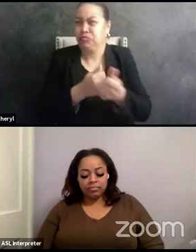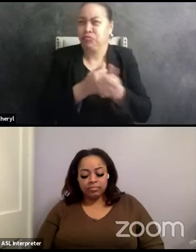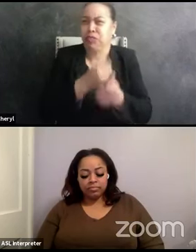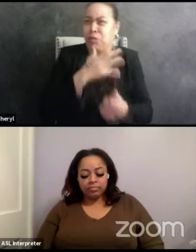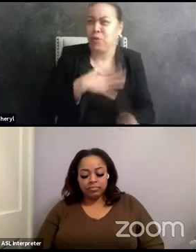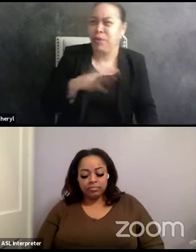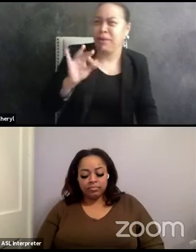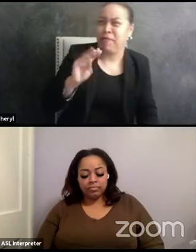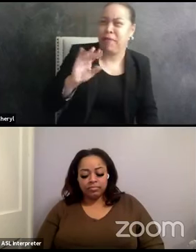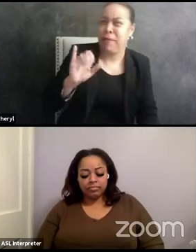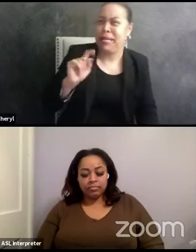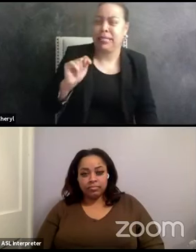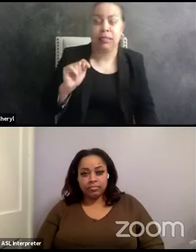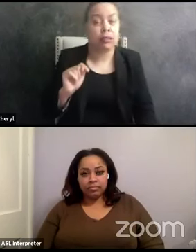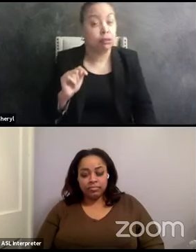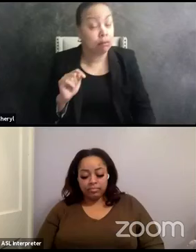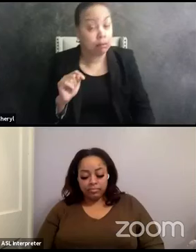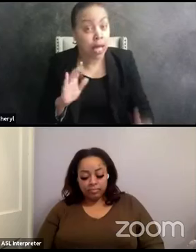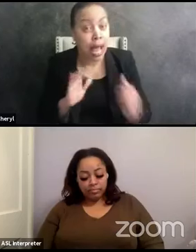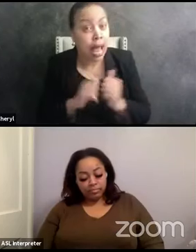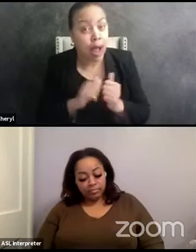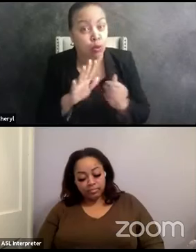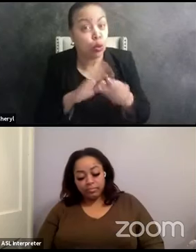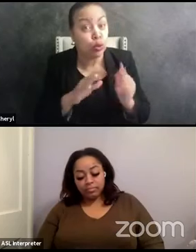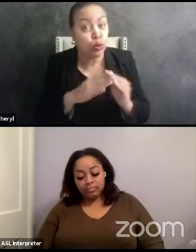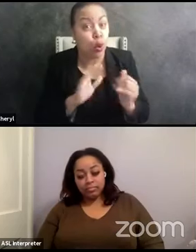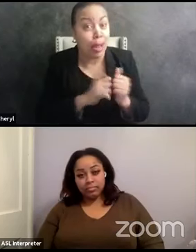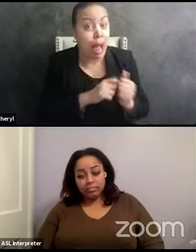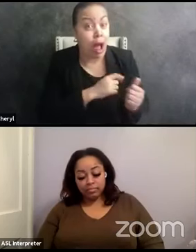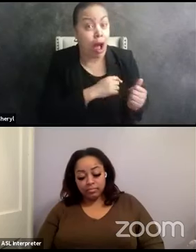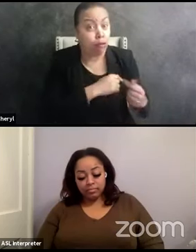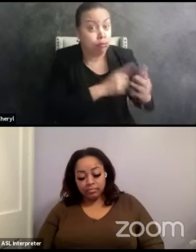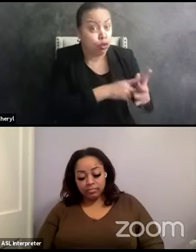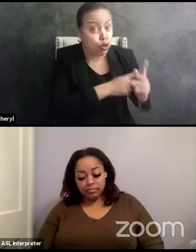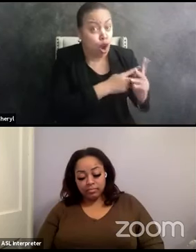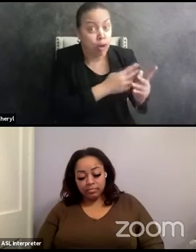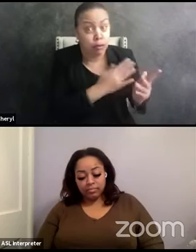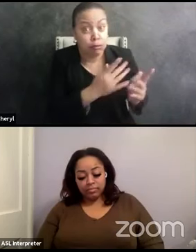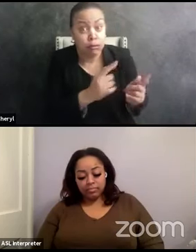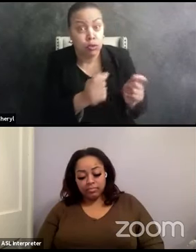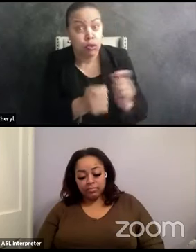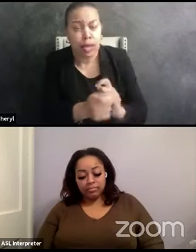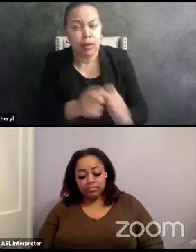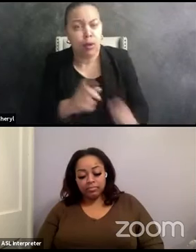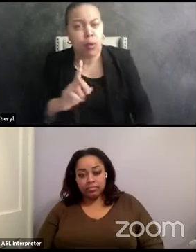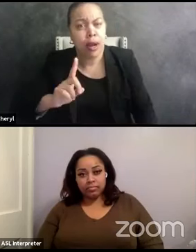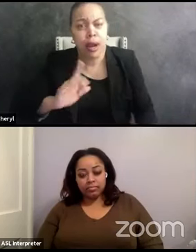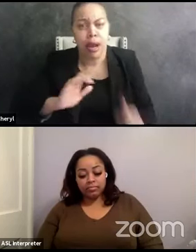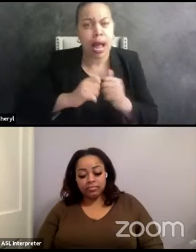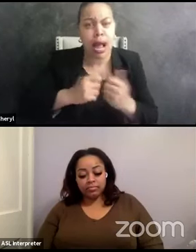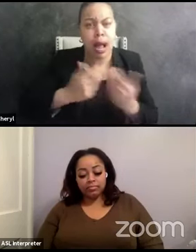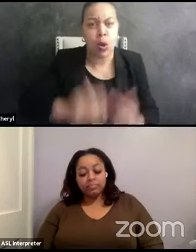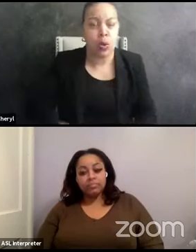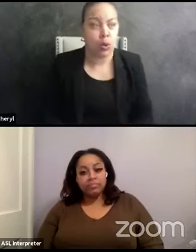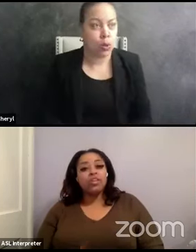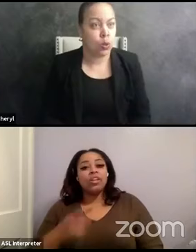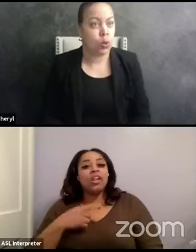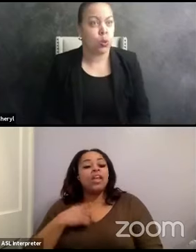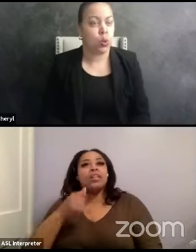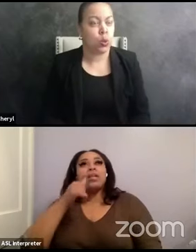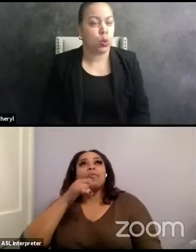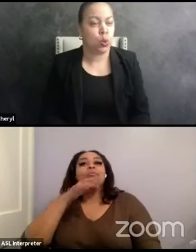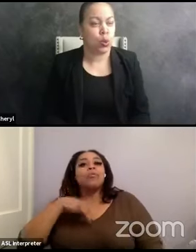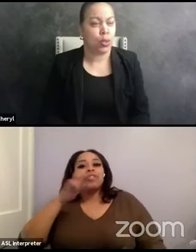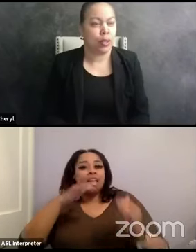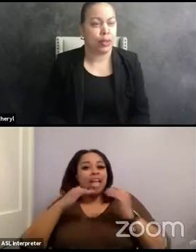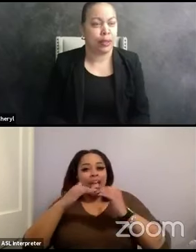then you're like, okay, where's your journey? What got you into this room? And if it Right. doesn't have any real accountability, then they're I not even. believe women should receive equal pay,